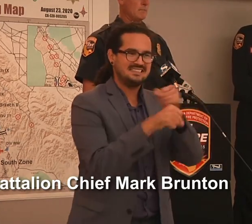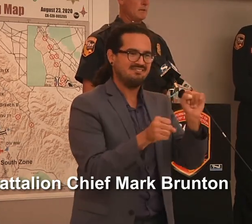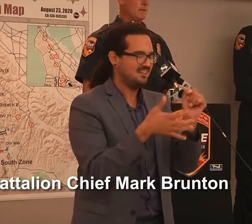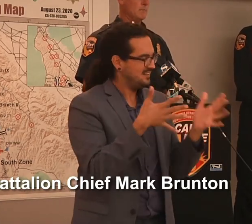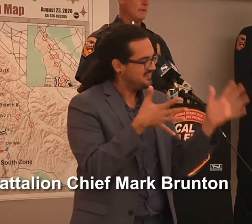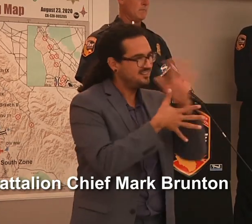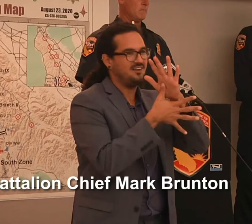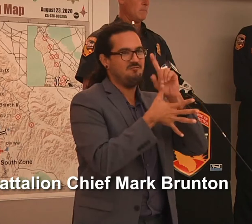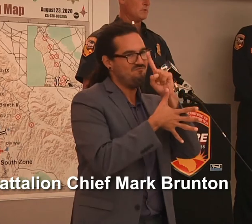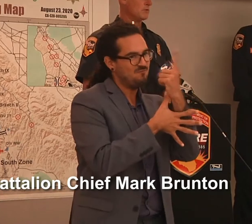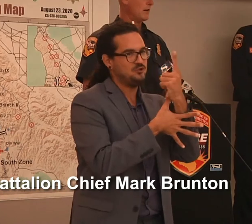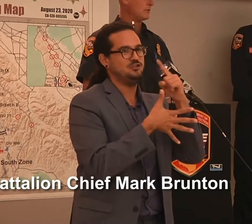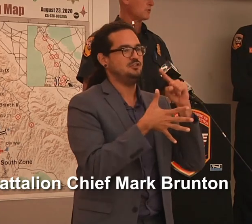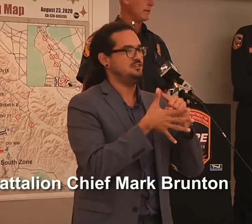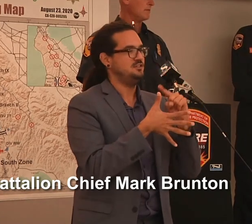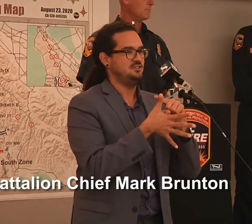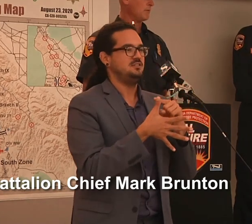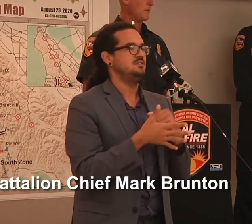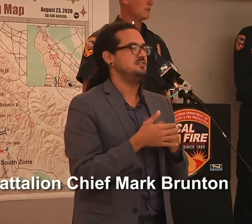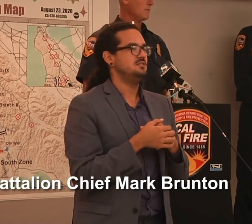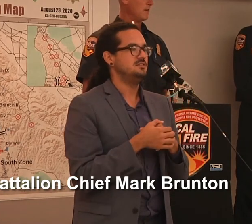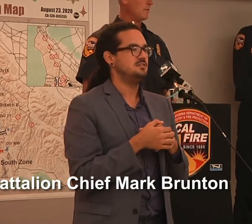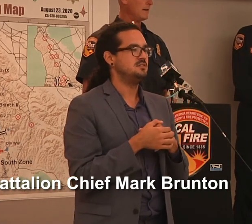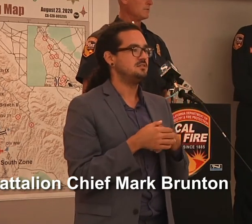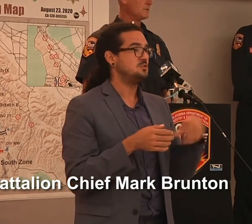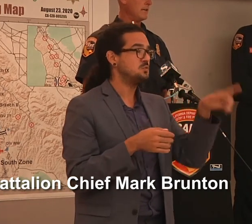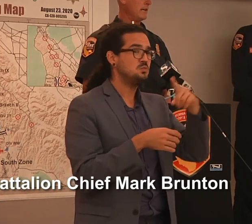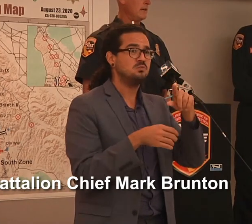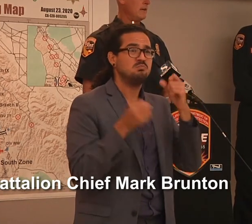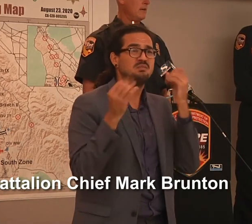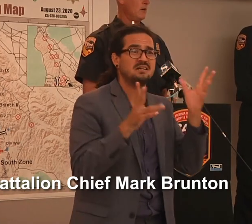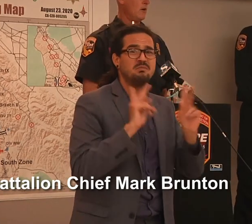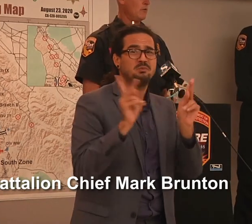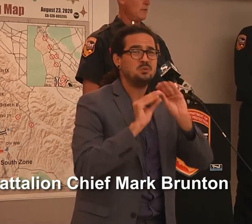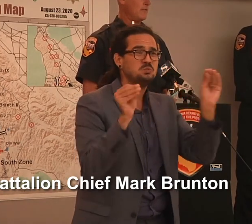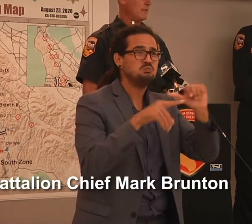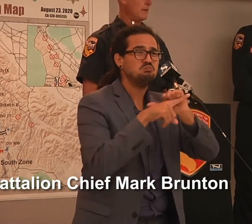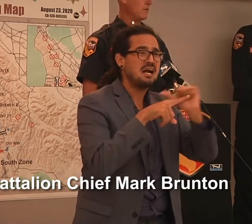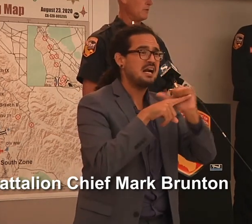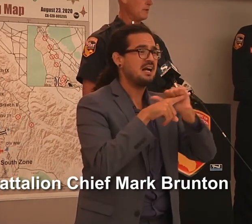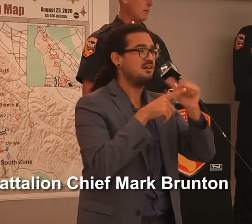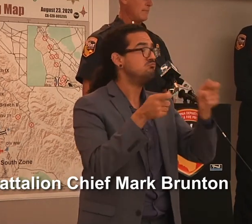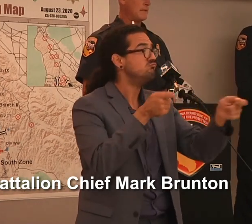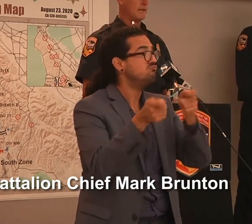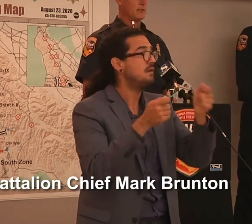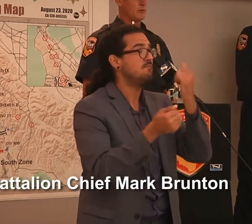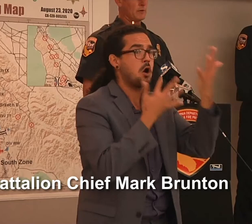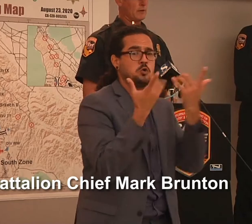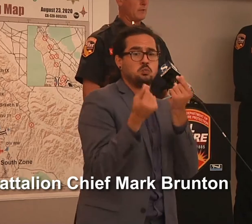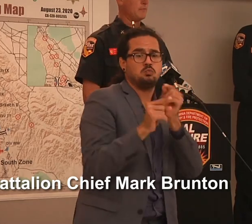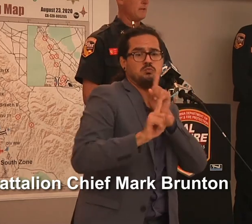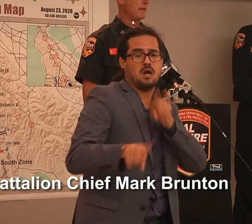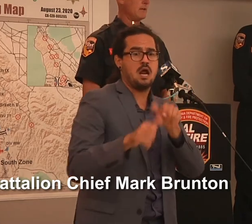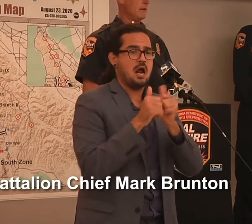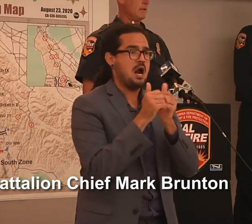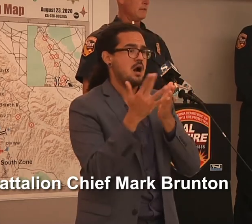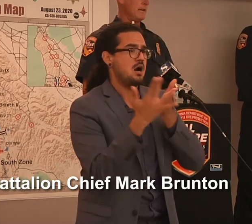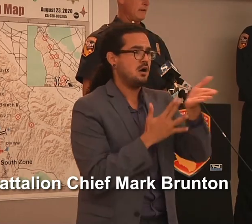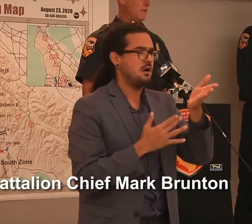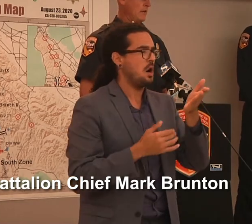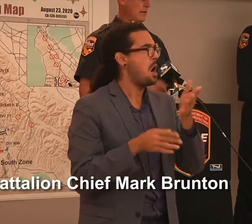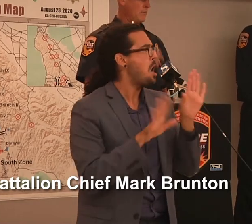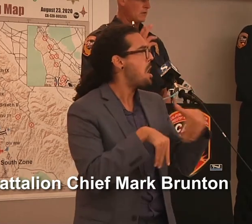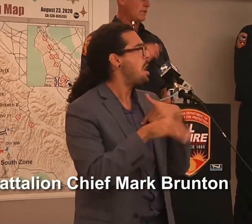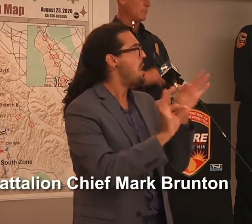offense to anybody, but most are not trained professional firefighters. And although they think they are doing the right thing and they're doing a good thing,